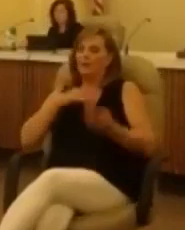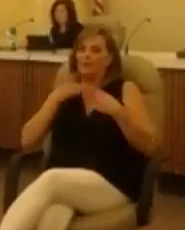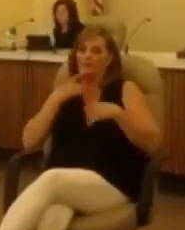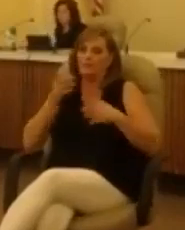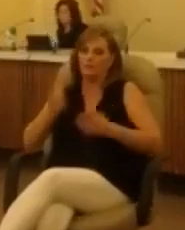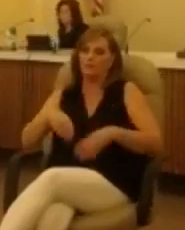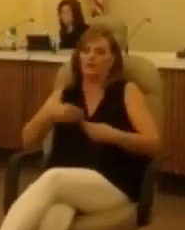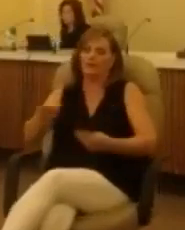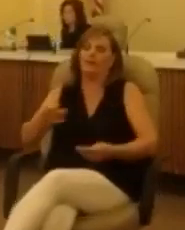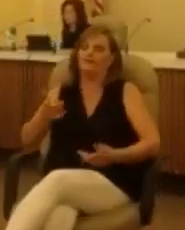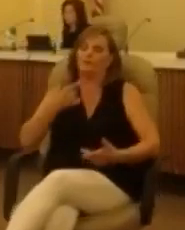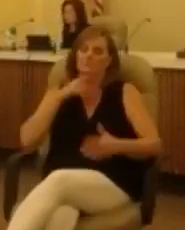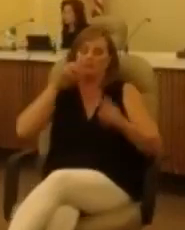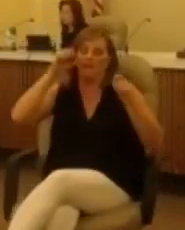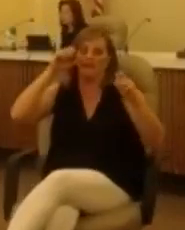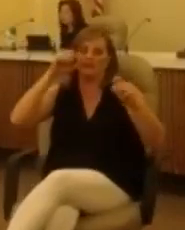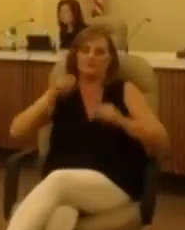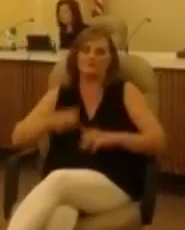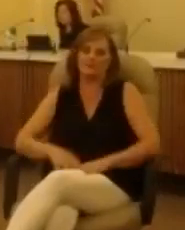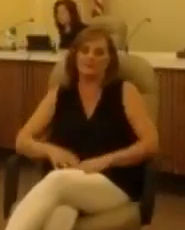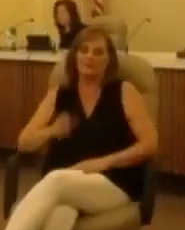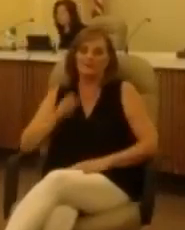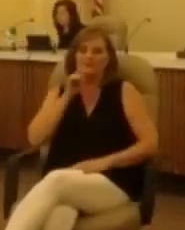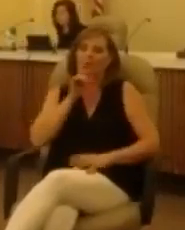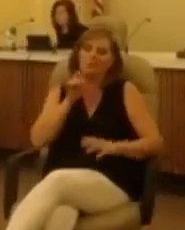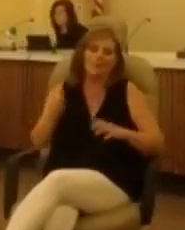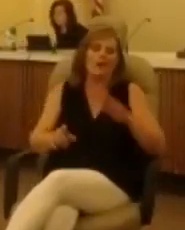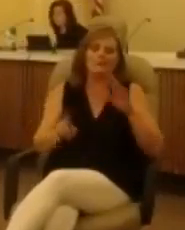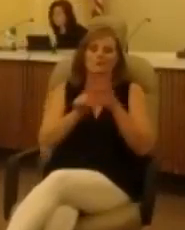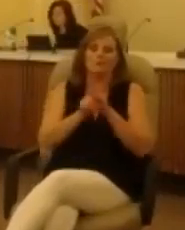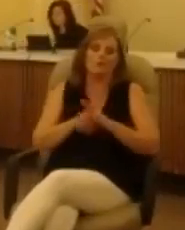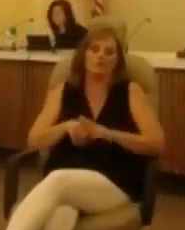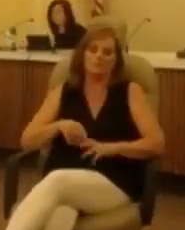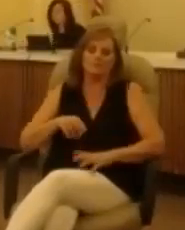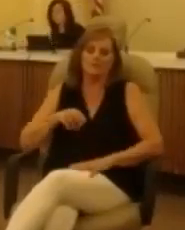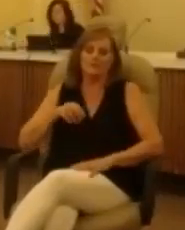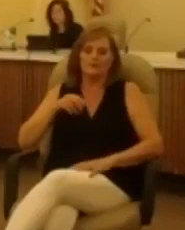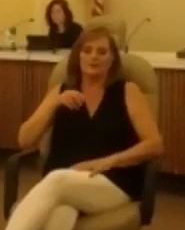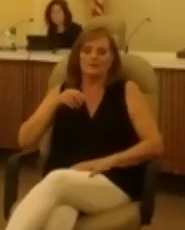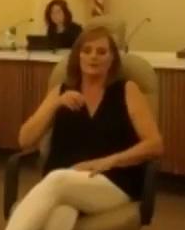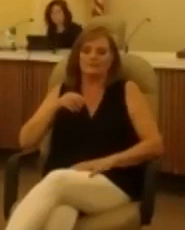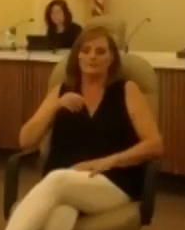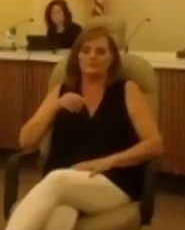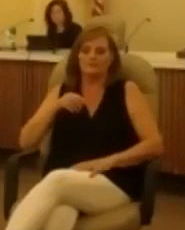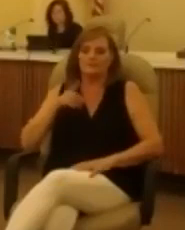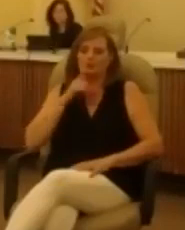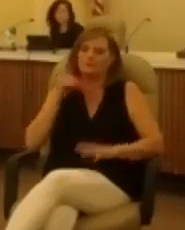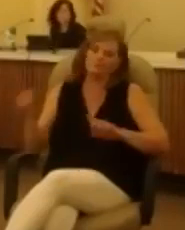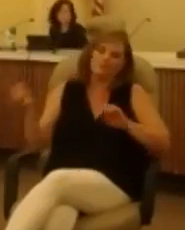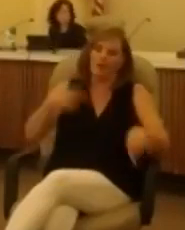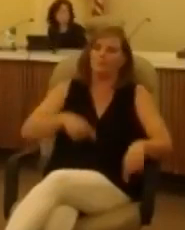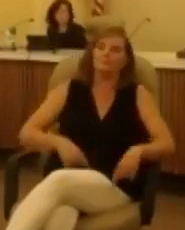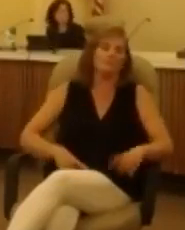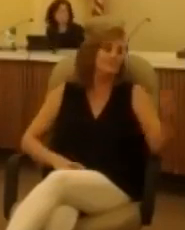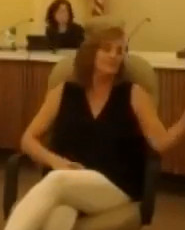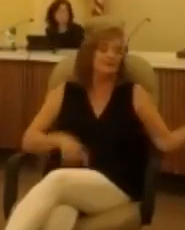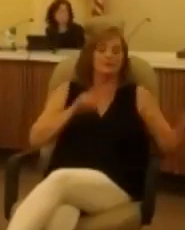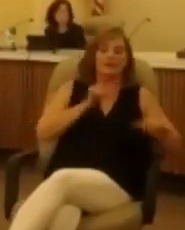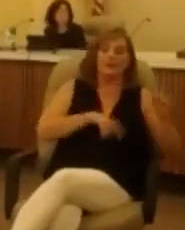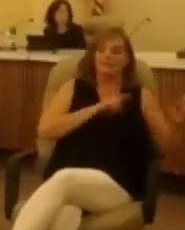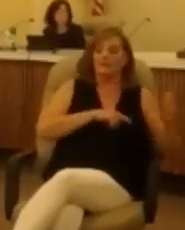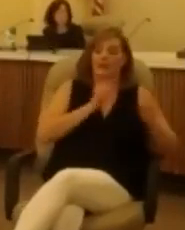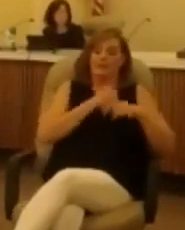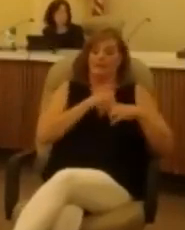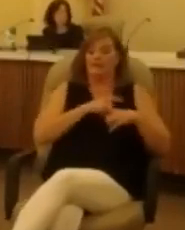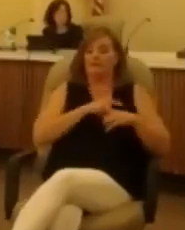was. So really, I mean, don't not come because you just come. And if you can't make it tomorrow, there's